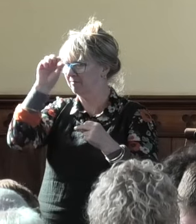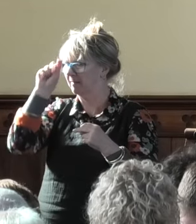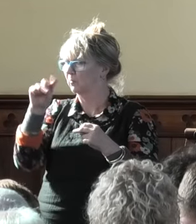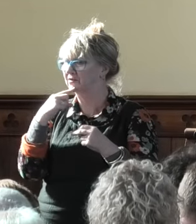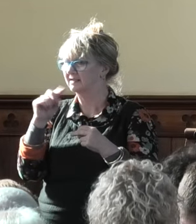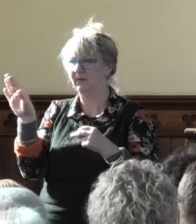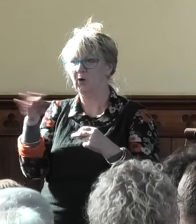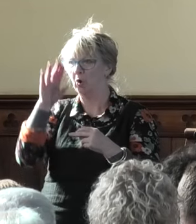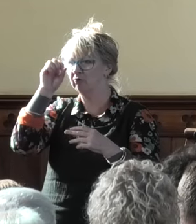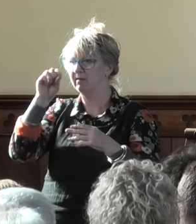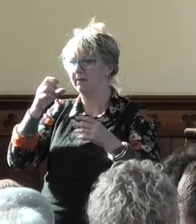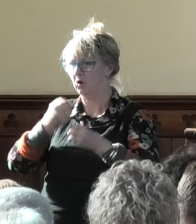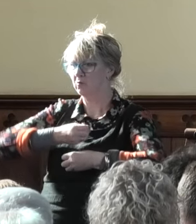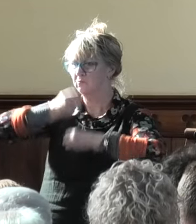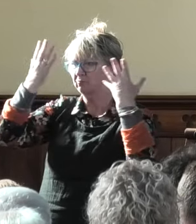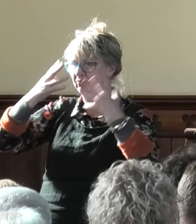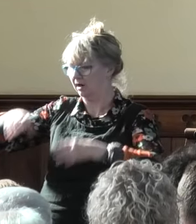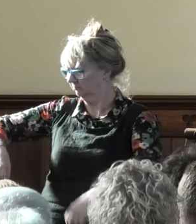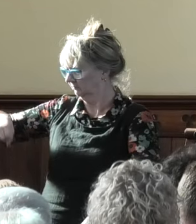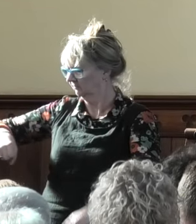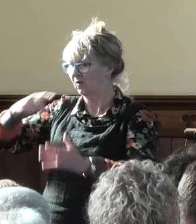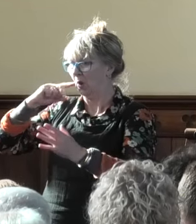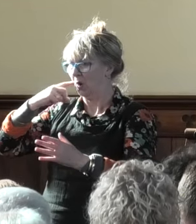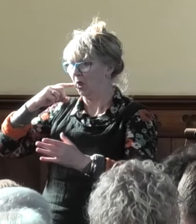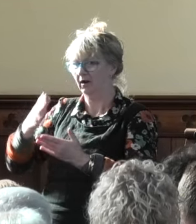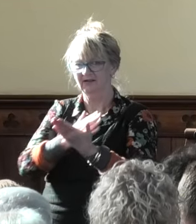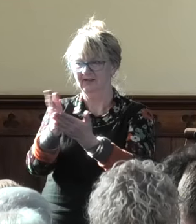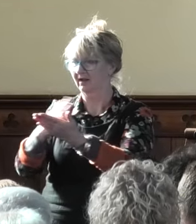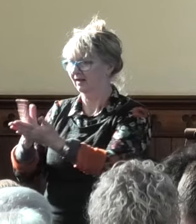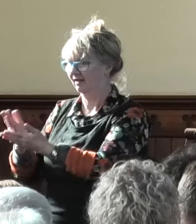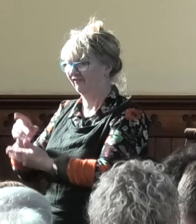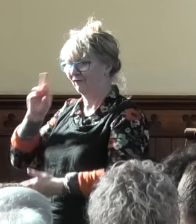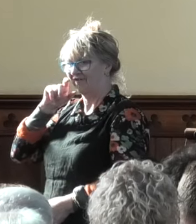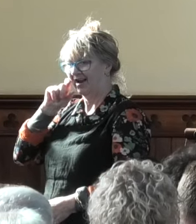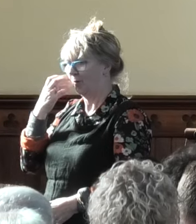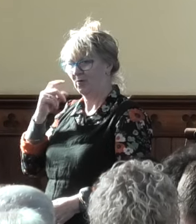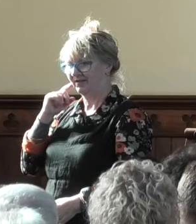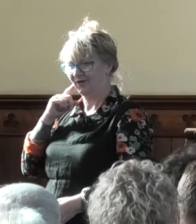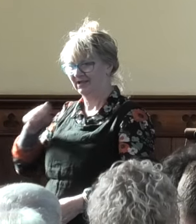all remember the brightly coloured cloth bag of lollies that she would share around just for fun.